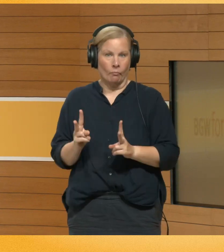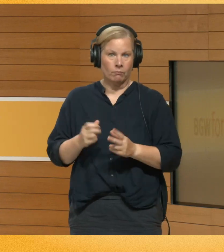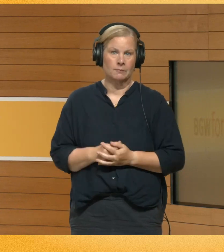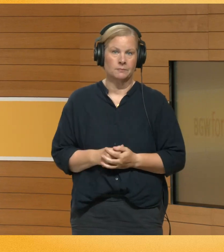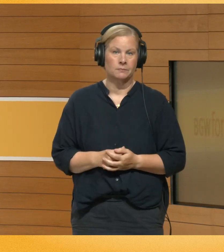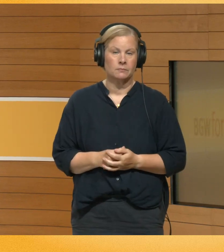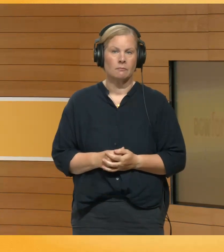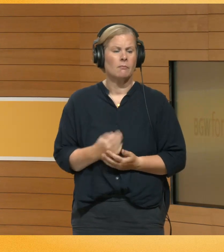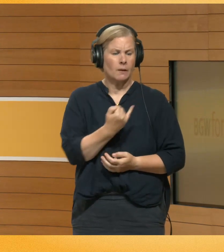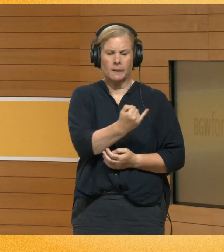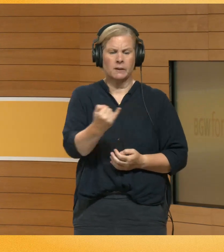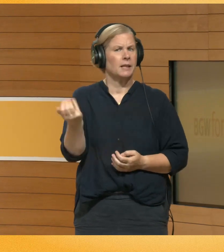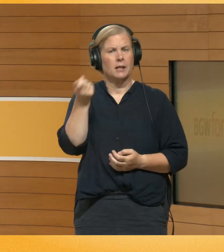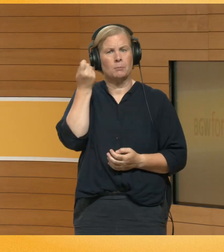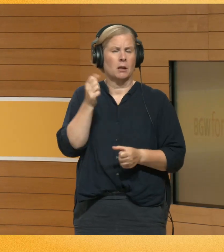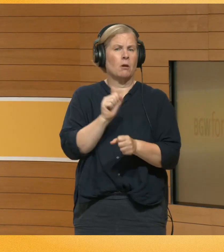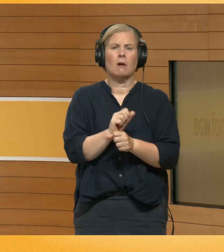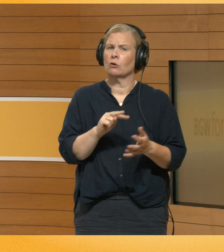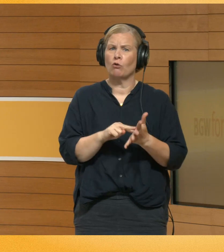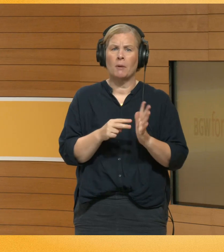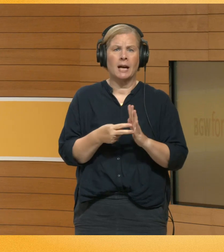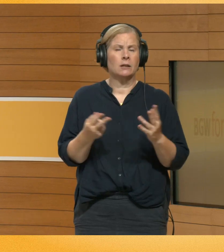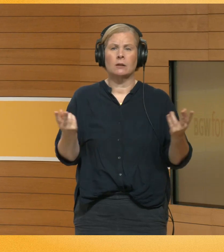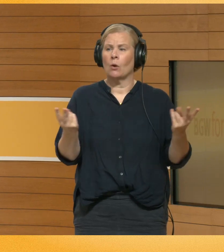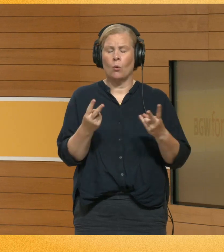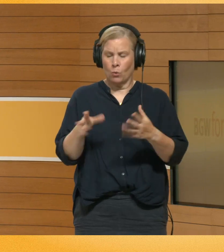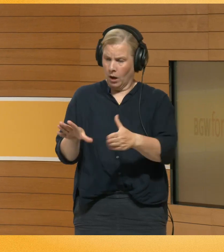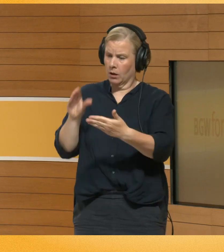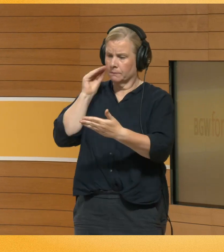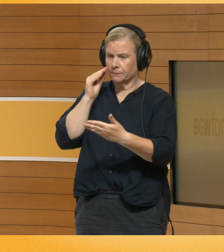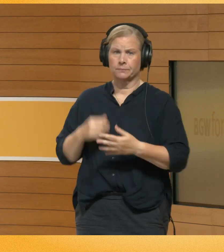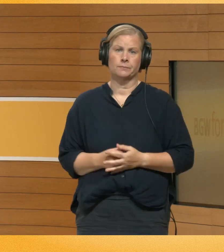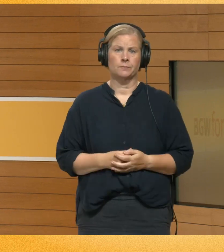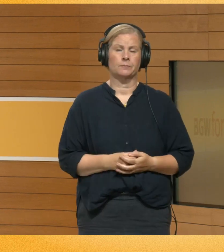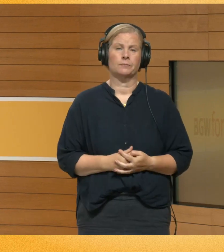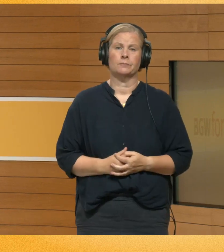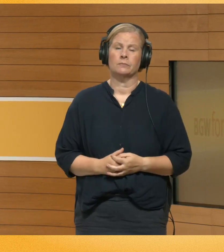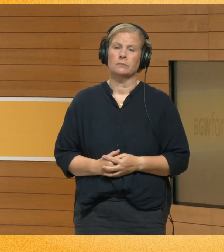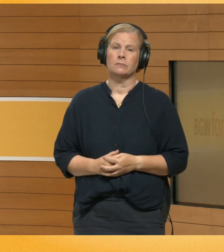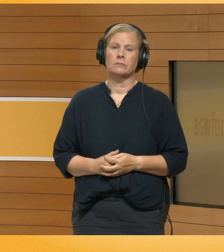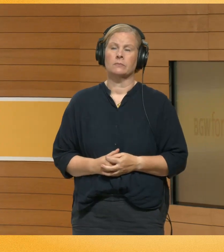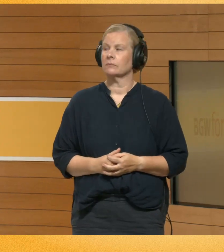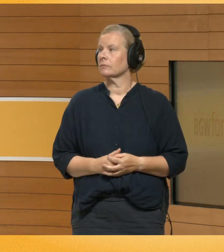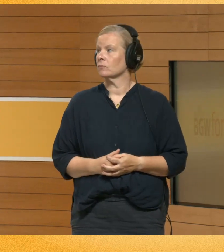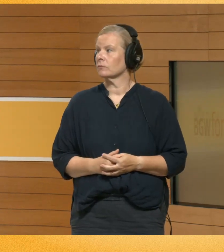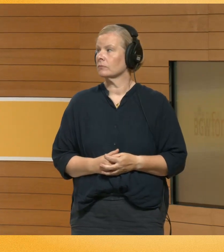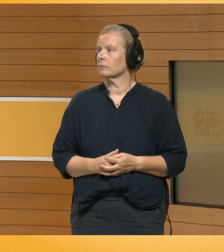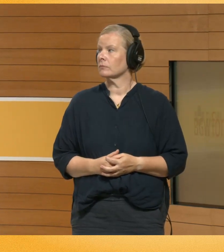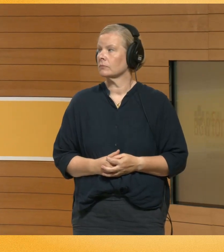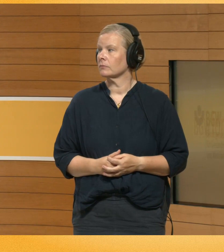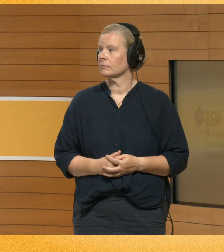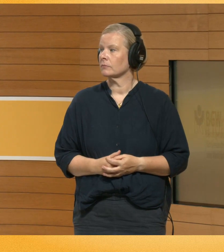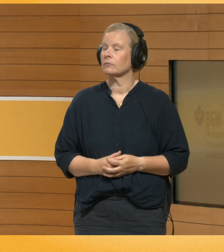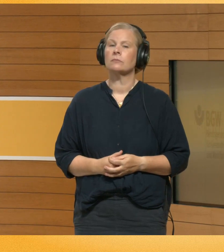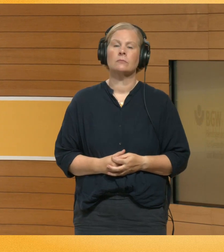is something that can be freely downloaded, so every organization can get prepared and have a look at the most important points